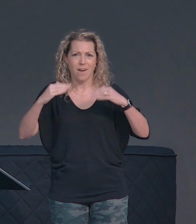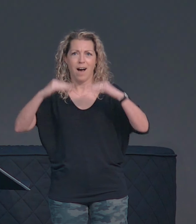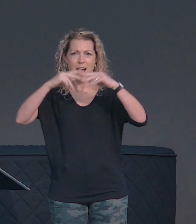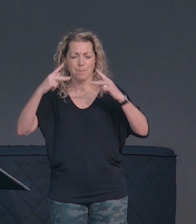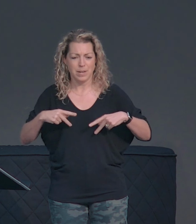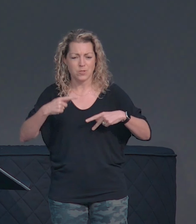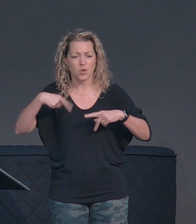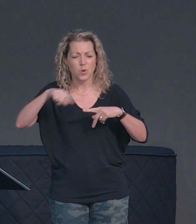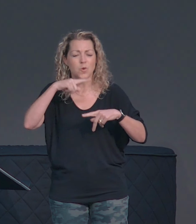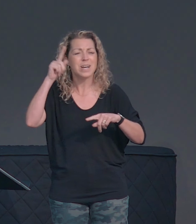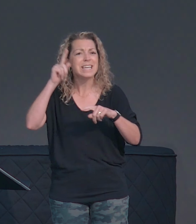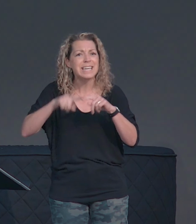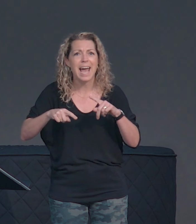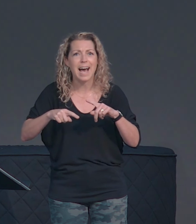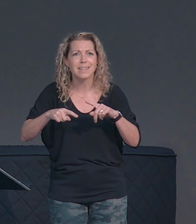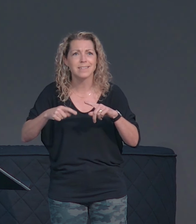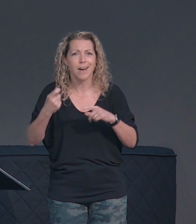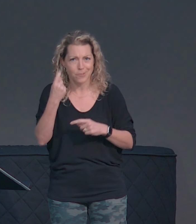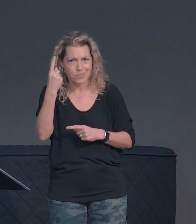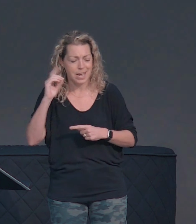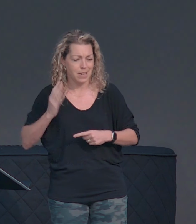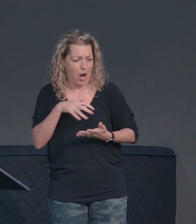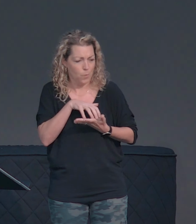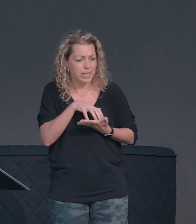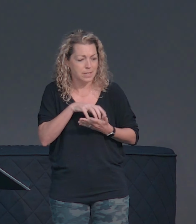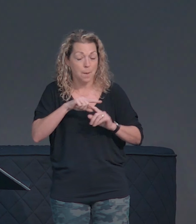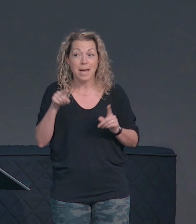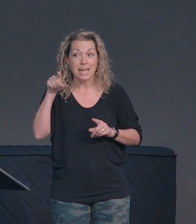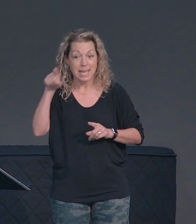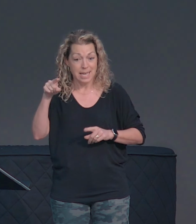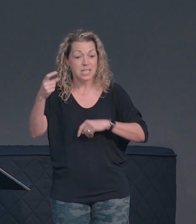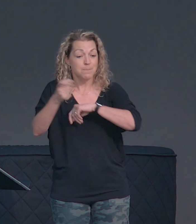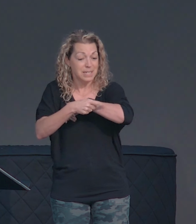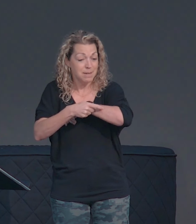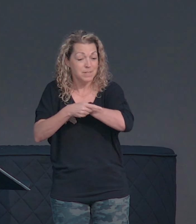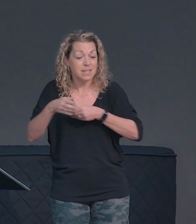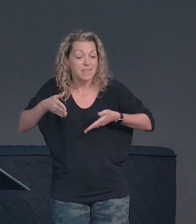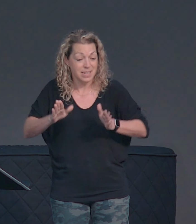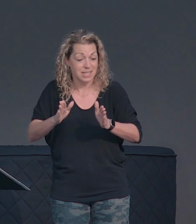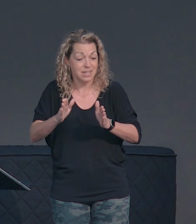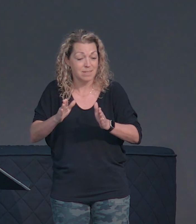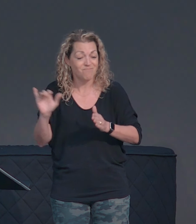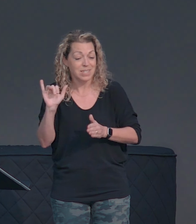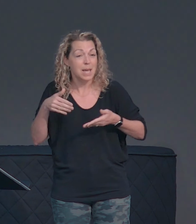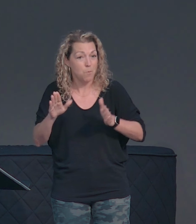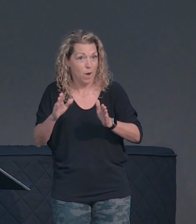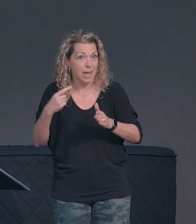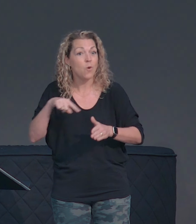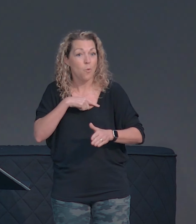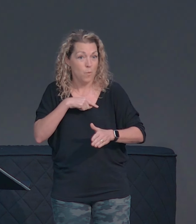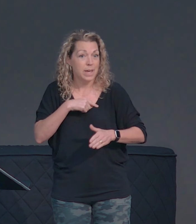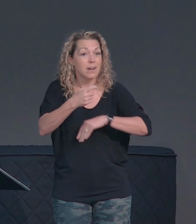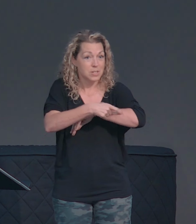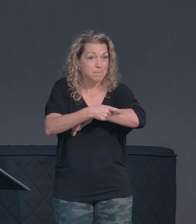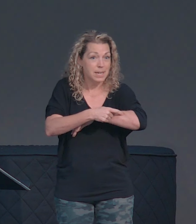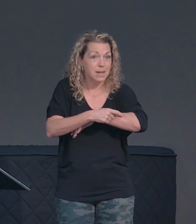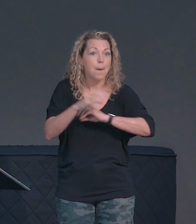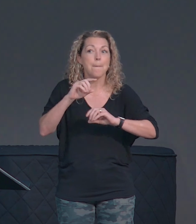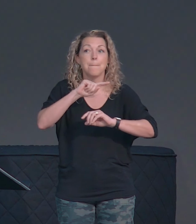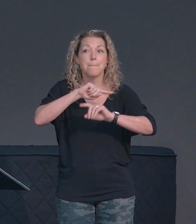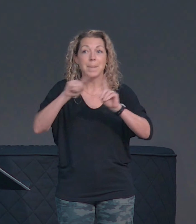weaknesses, but one who in every respect has been tempted as we are, yet without sin. And here's the response.